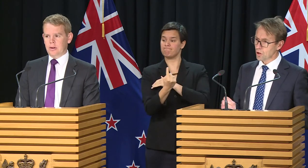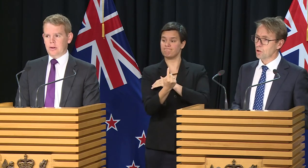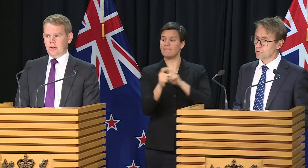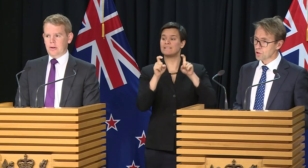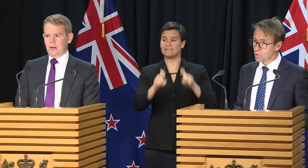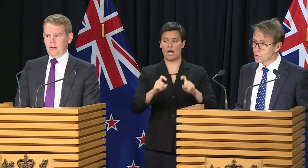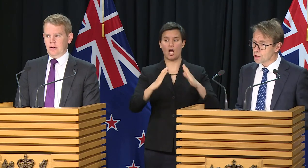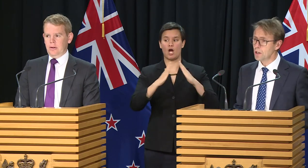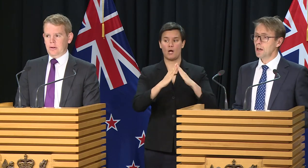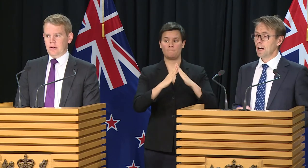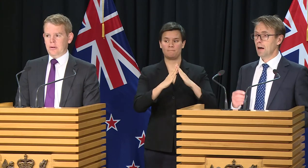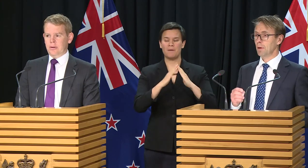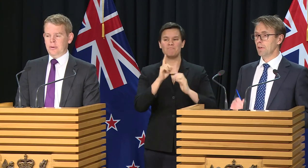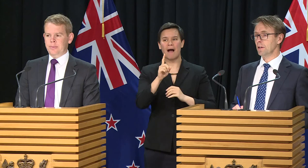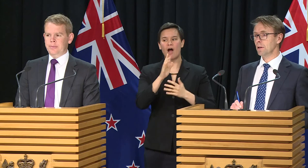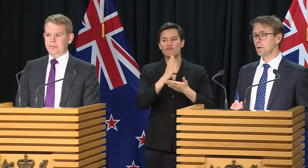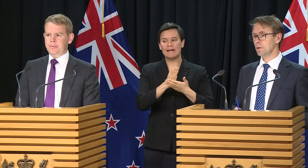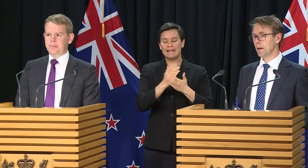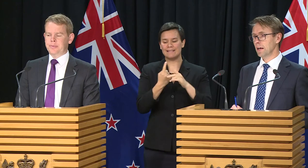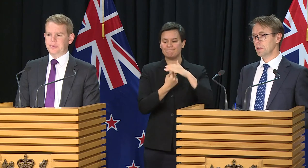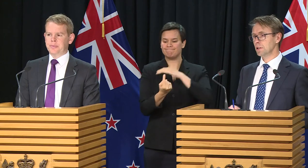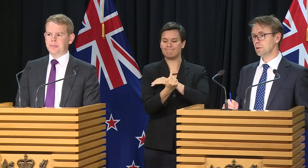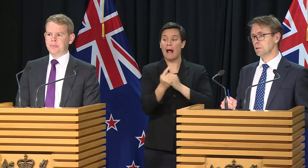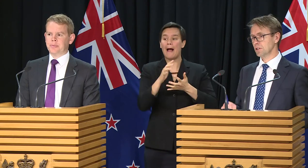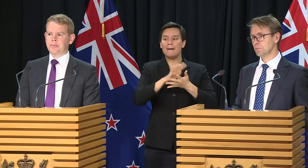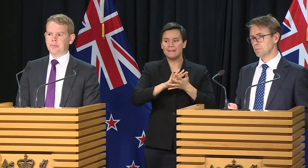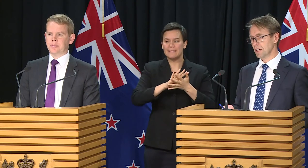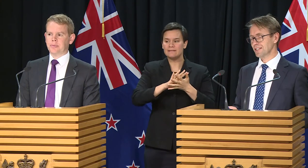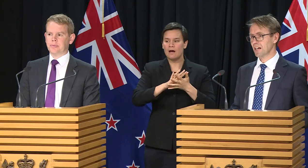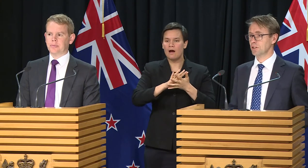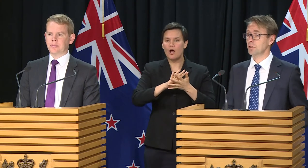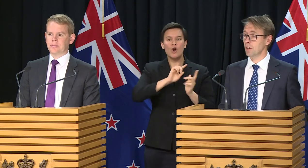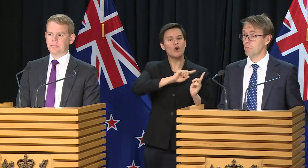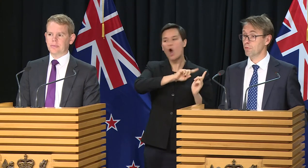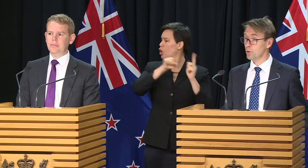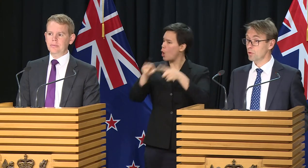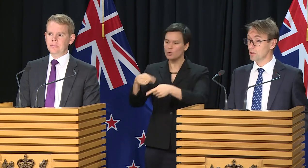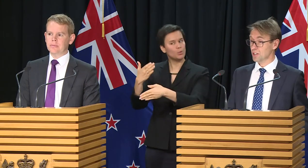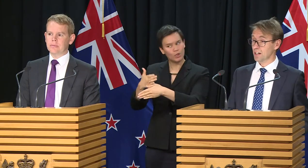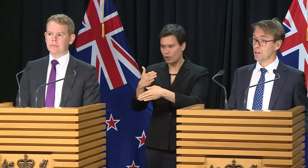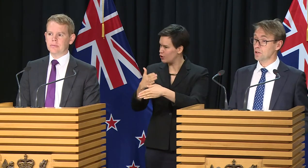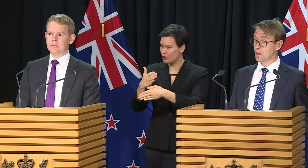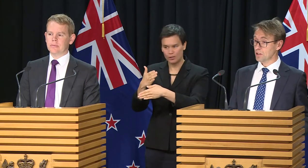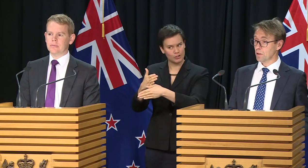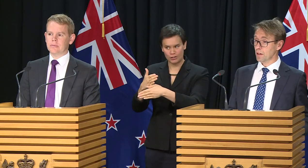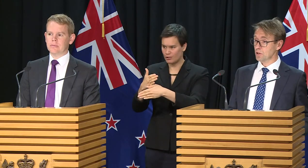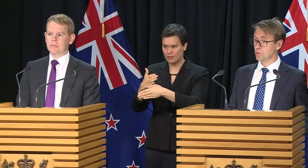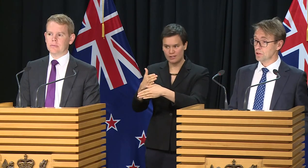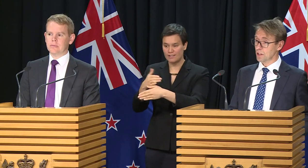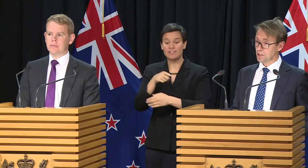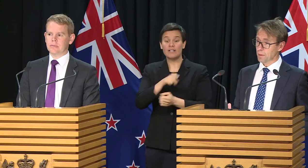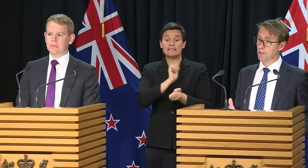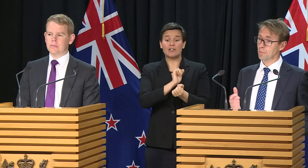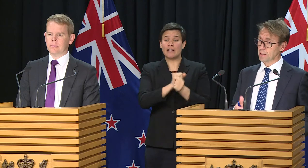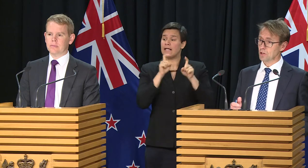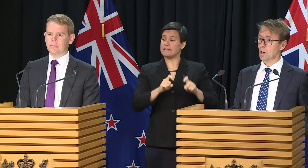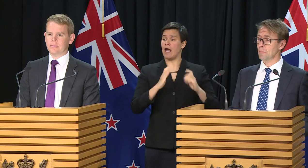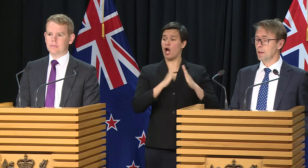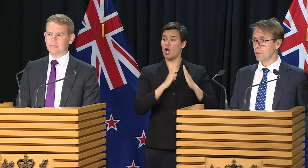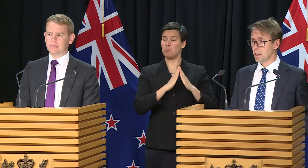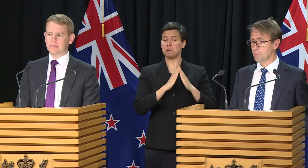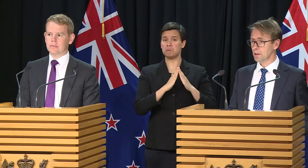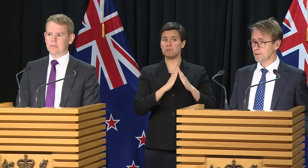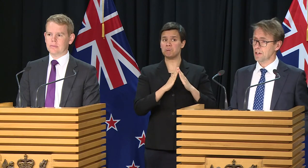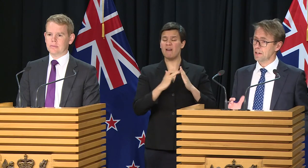other words, not gone to work, but then the symptoms had started to develop further on Sunday, so that's when they sought a test. But in the